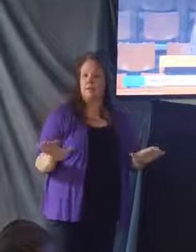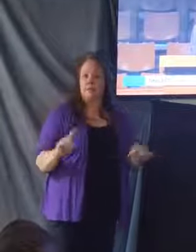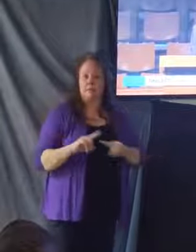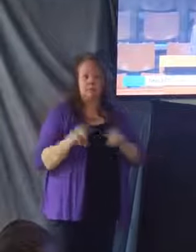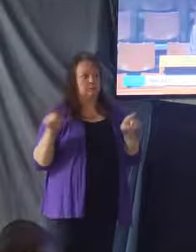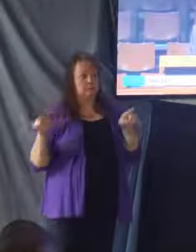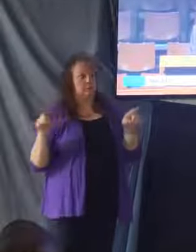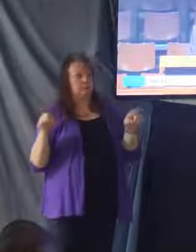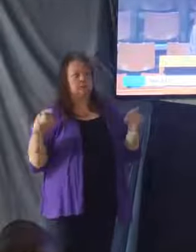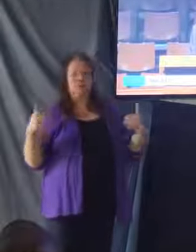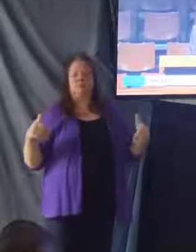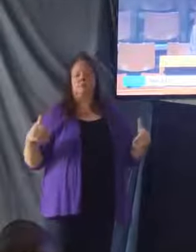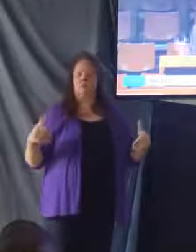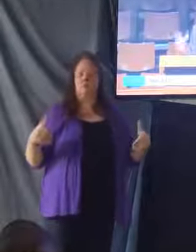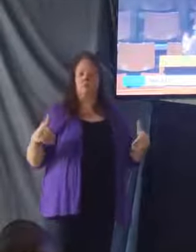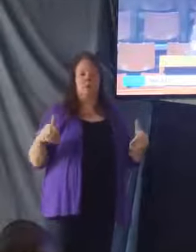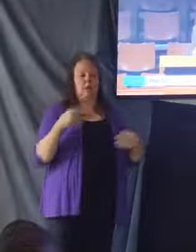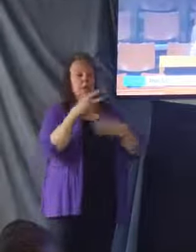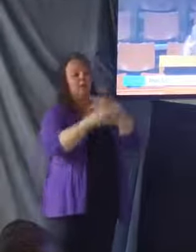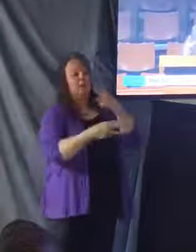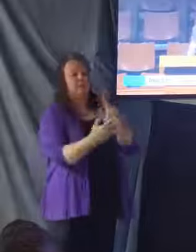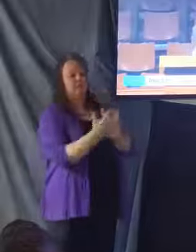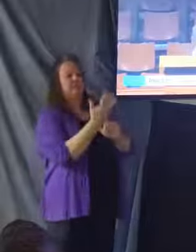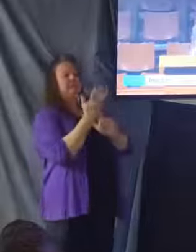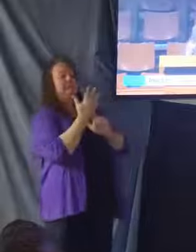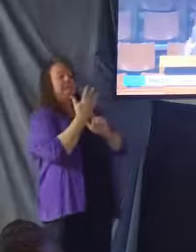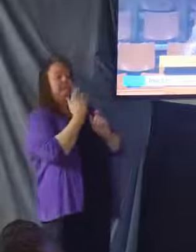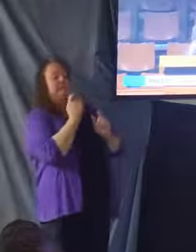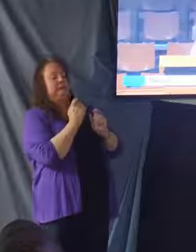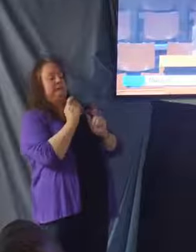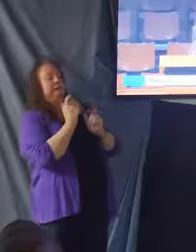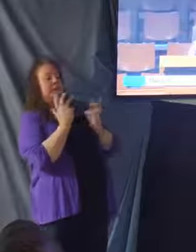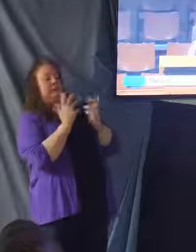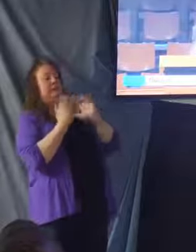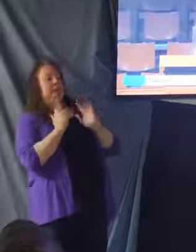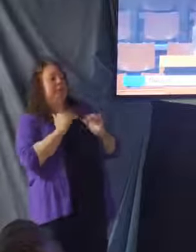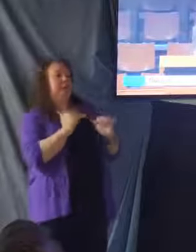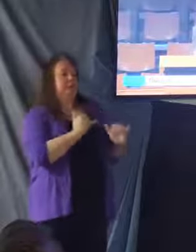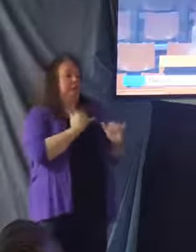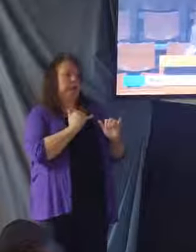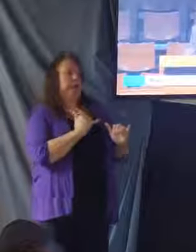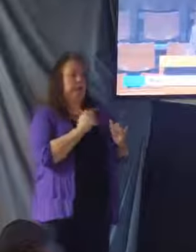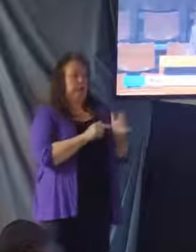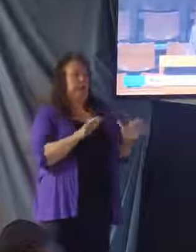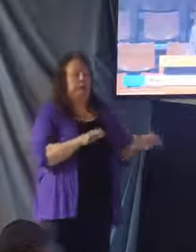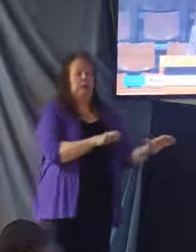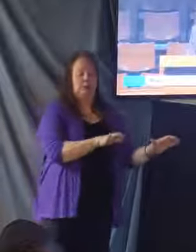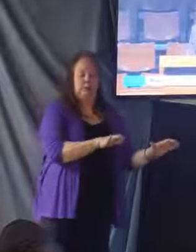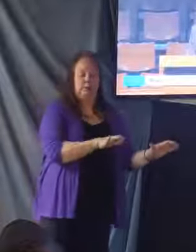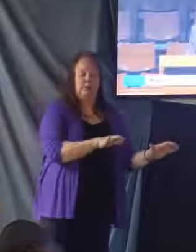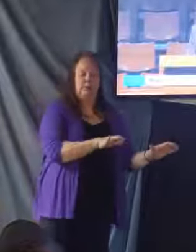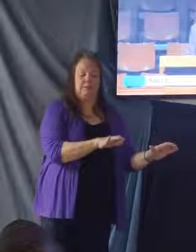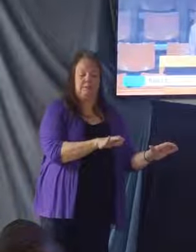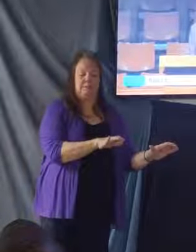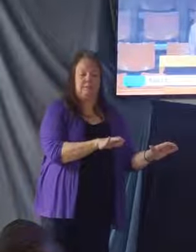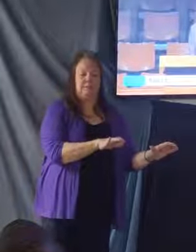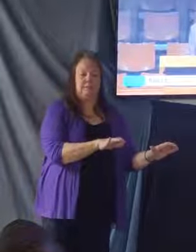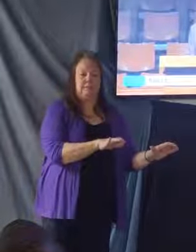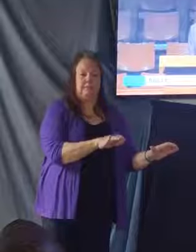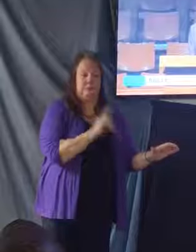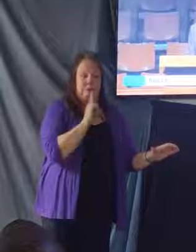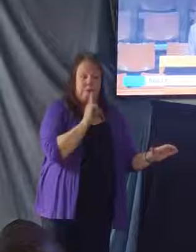differences. The way the world presses us and pushes us to conform us into its mold.